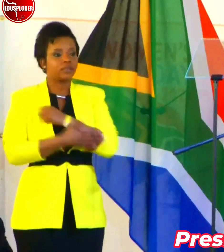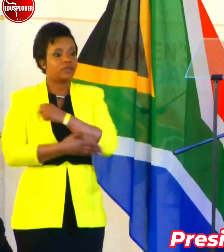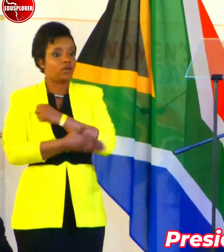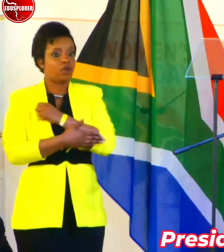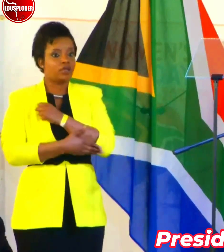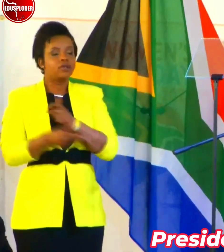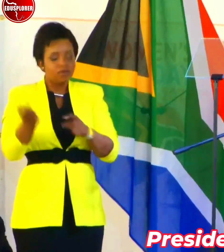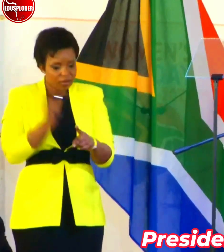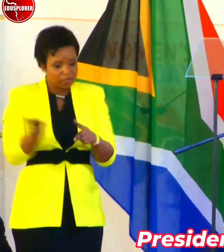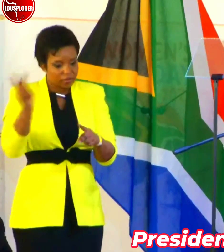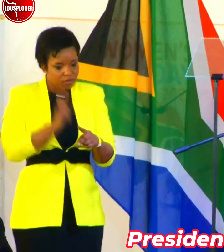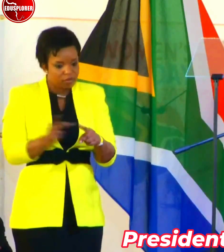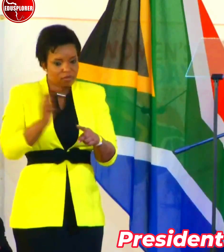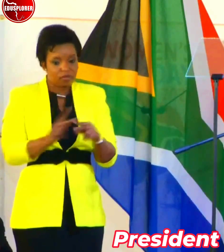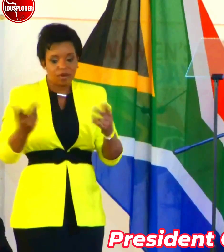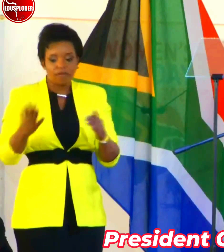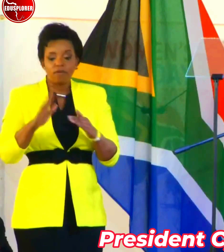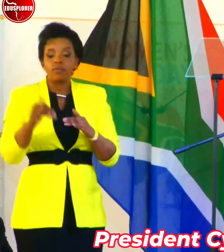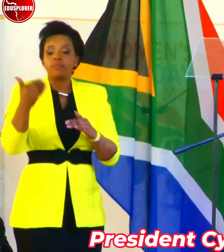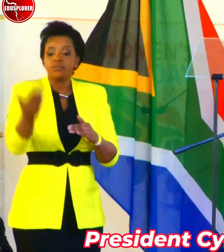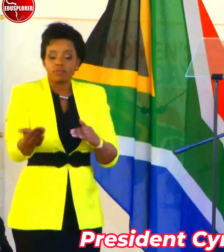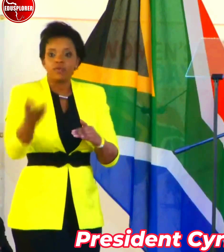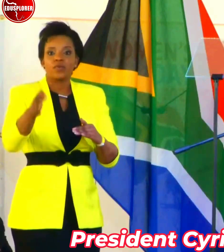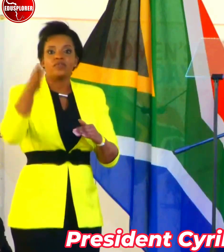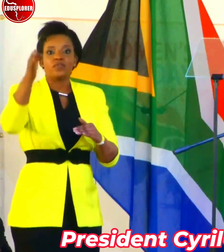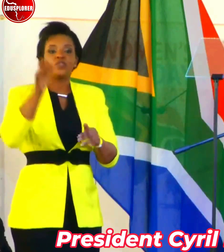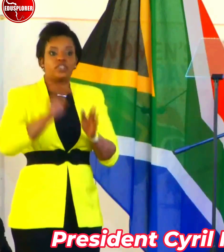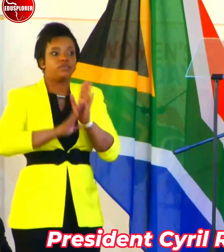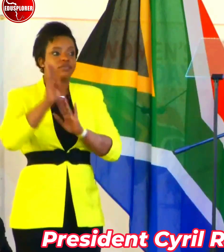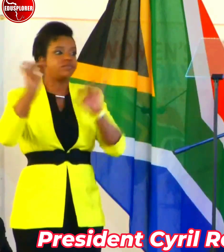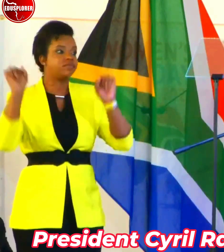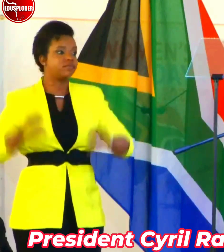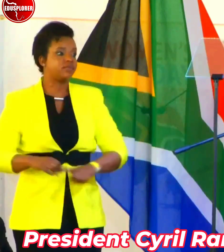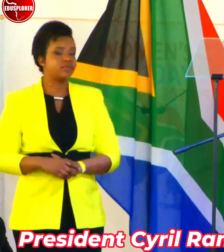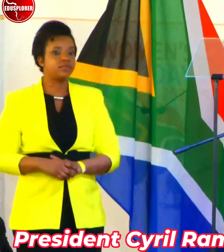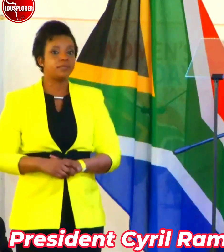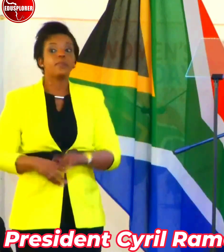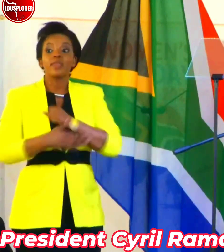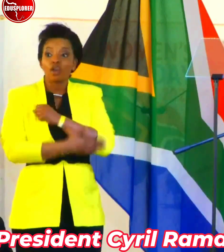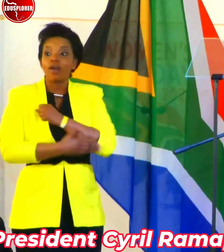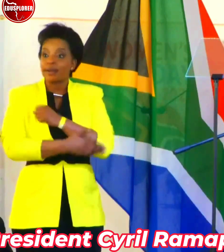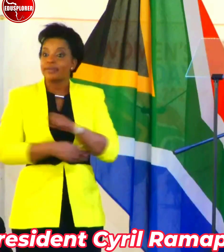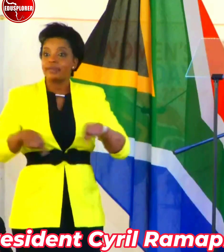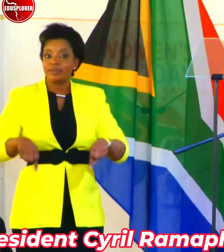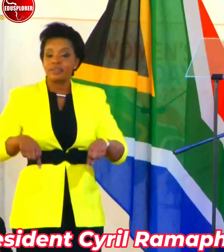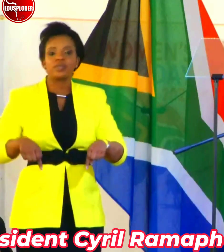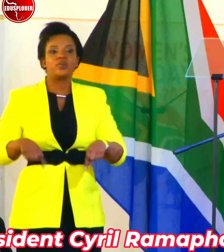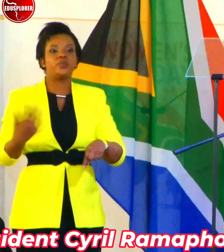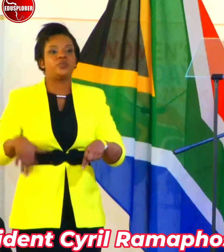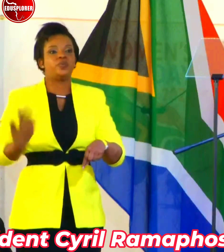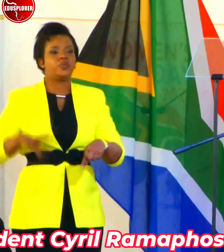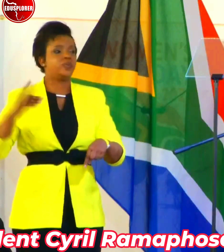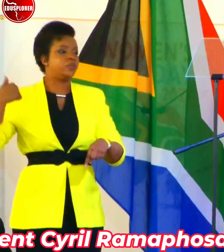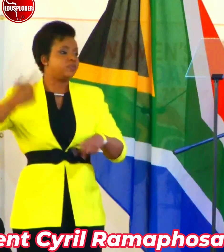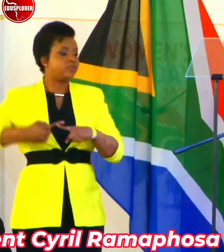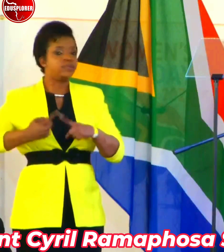generation for a better future. And as a country, we have come a long way in advancing the rights